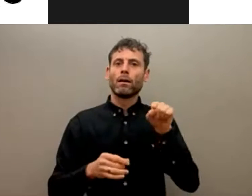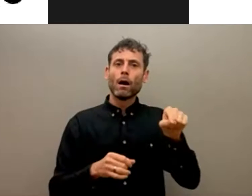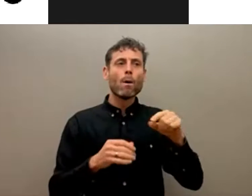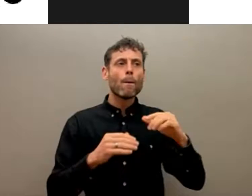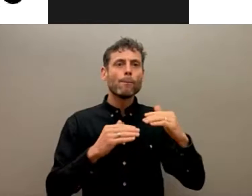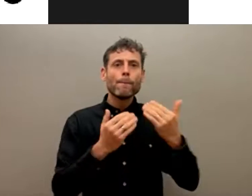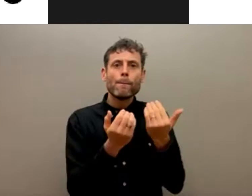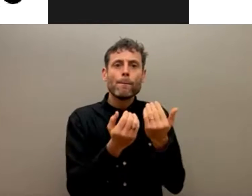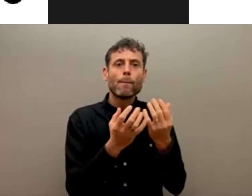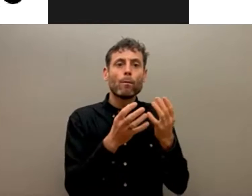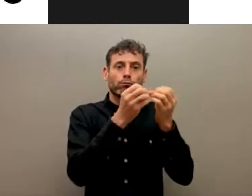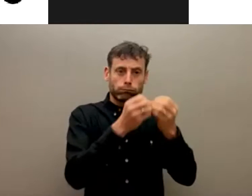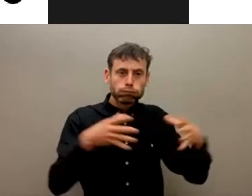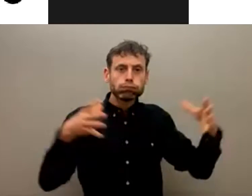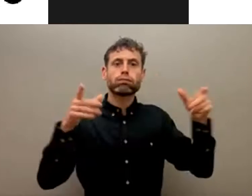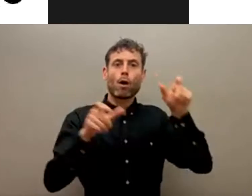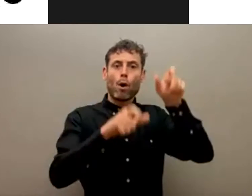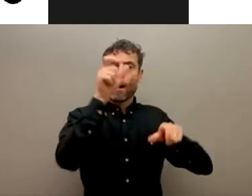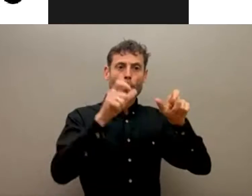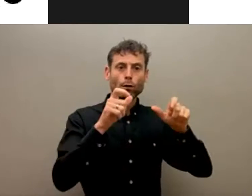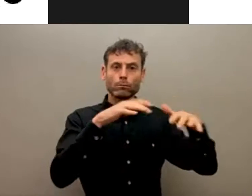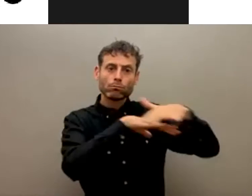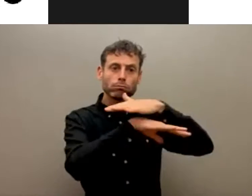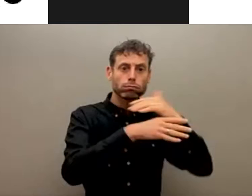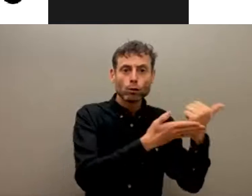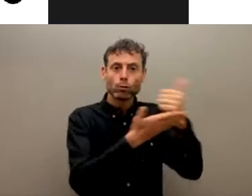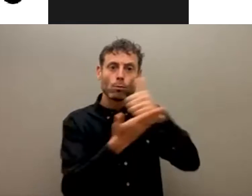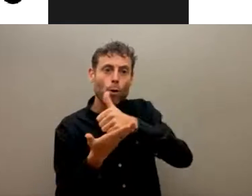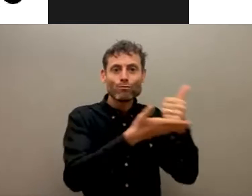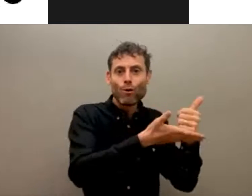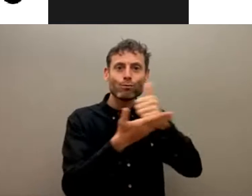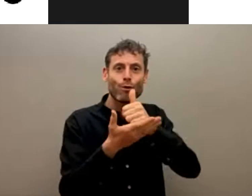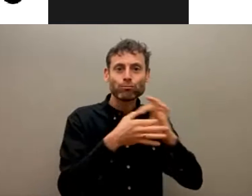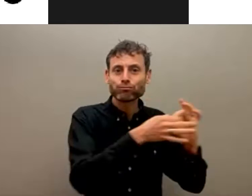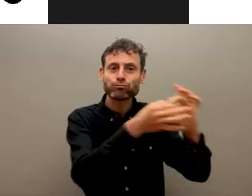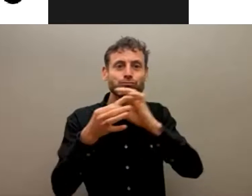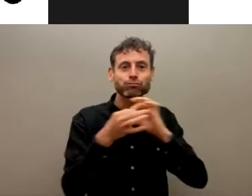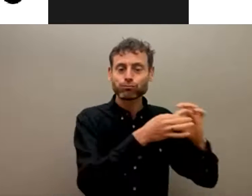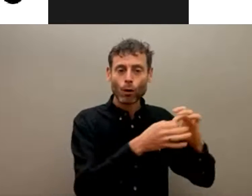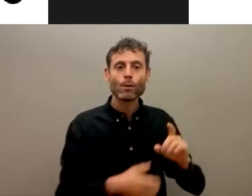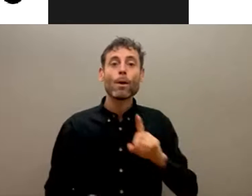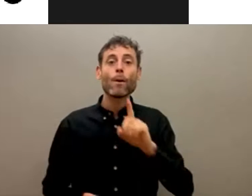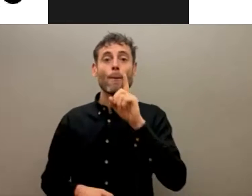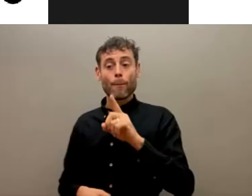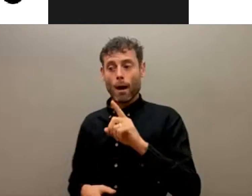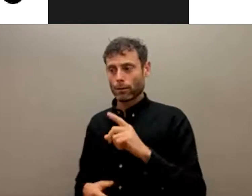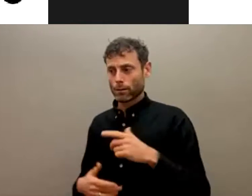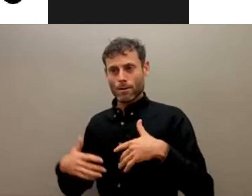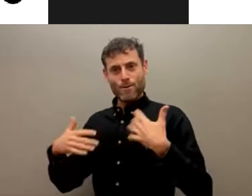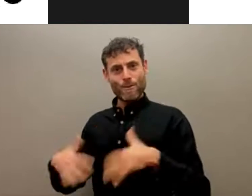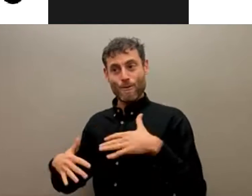think volunteering in person is a much richer experience.